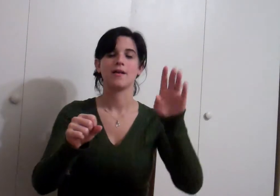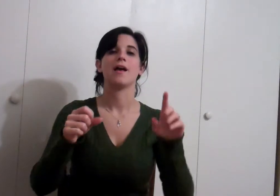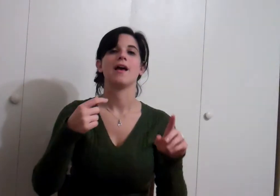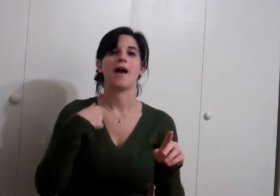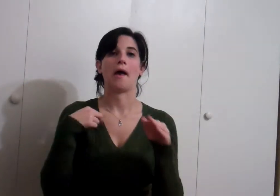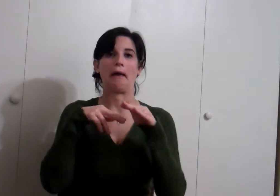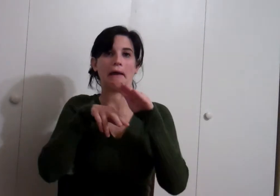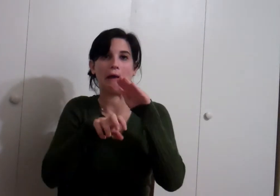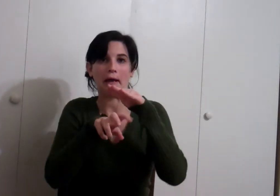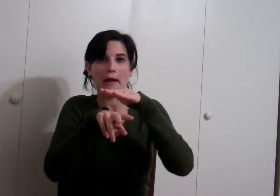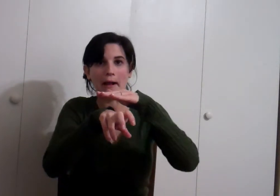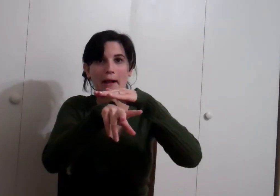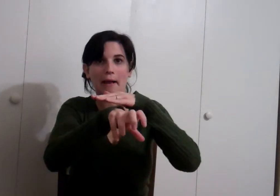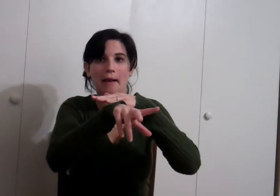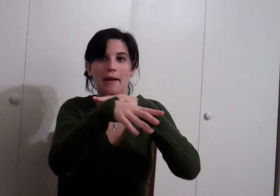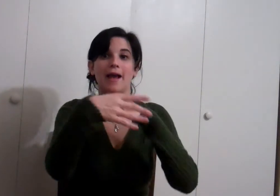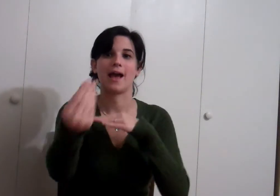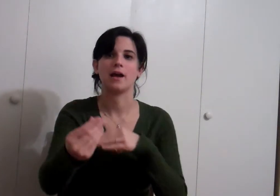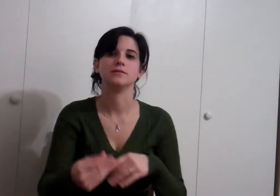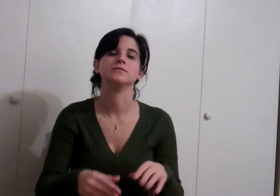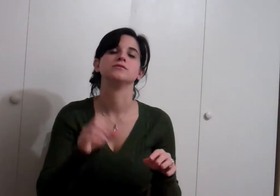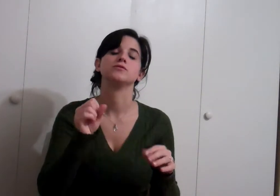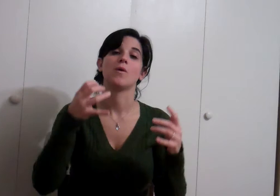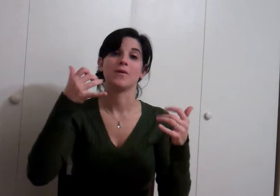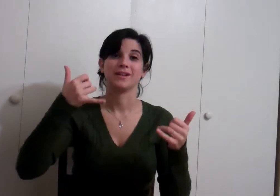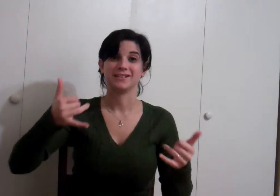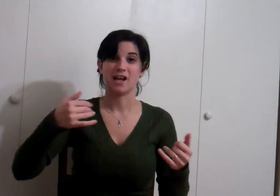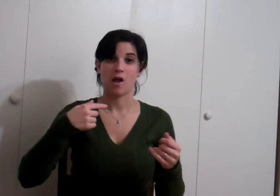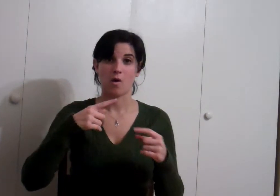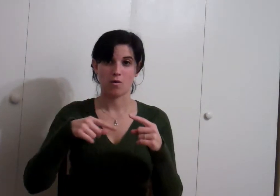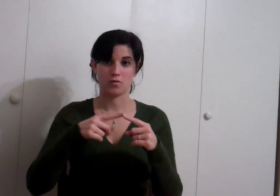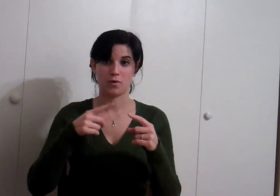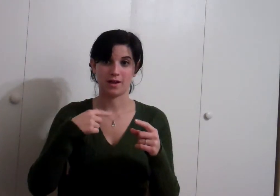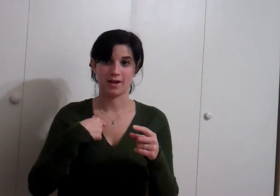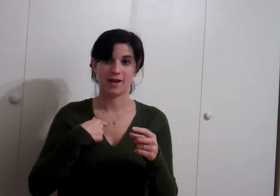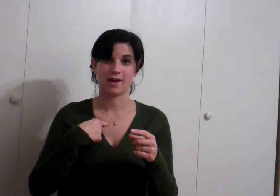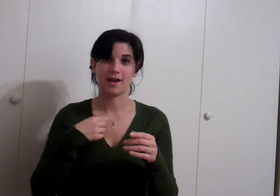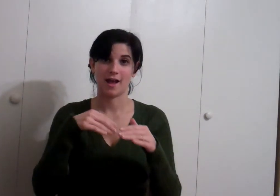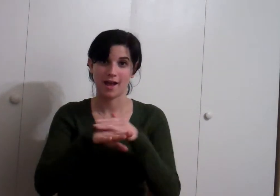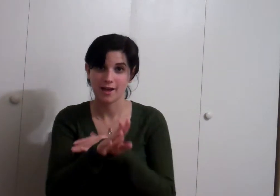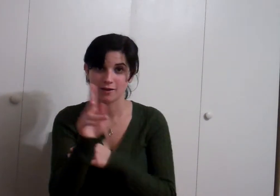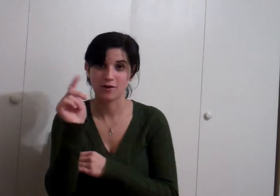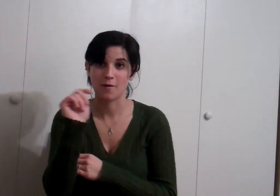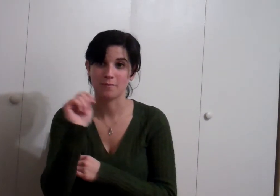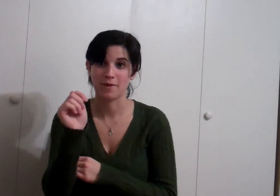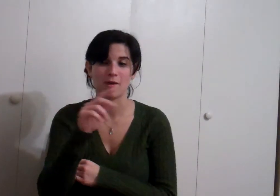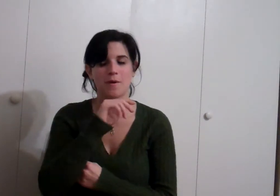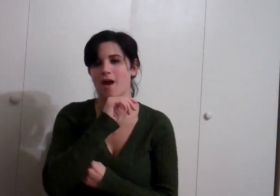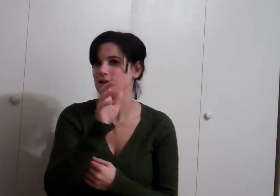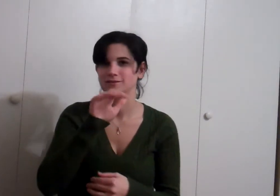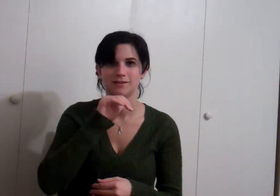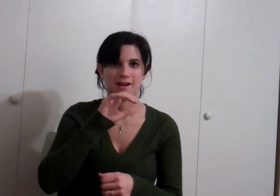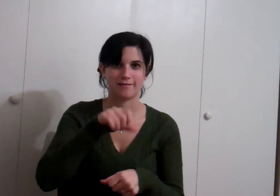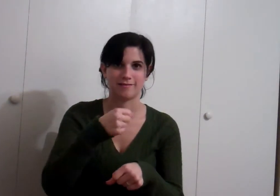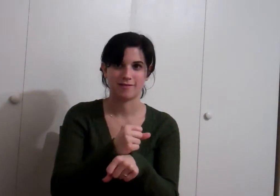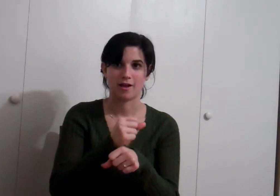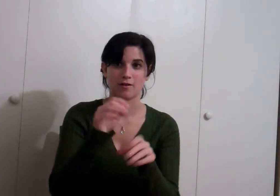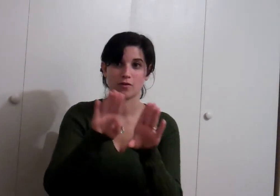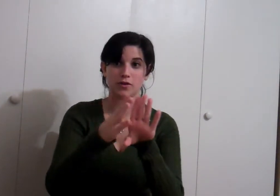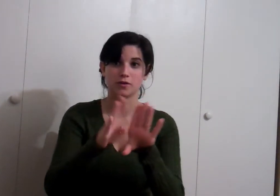happens now is when I go to the bathroom, if I'm in a place, I don't lock the door. I put my foot up, to keep the door. And people are always